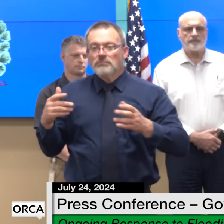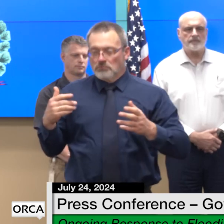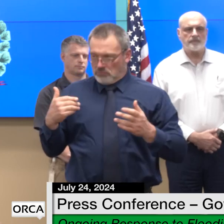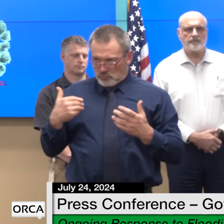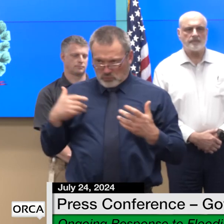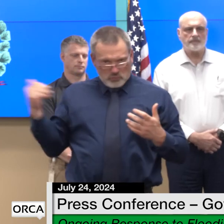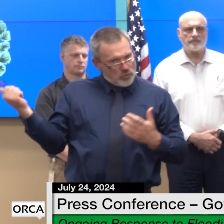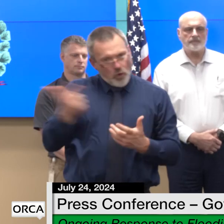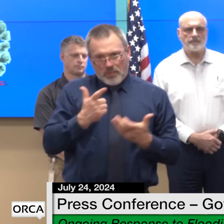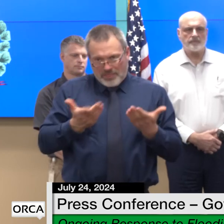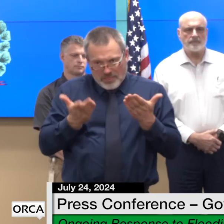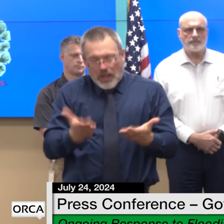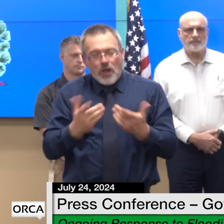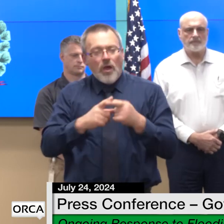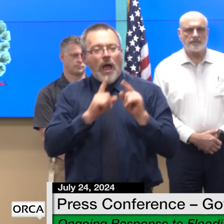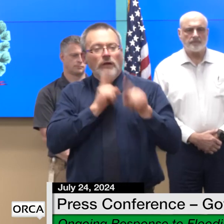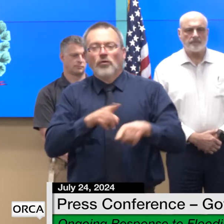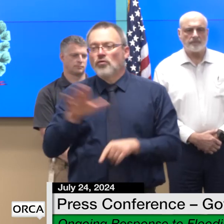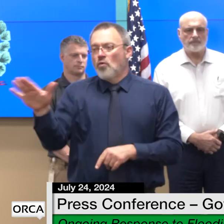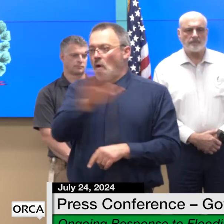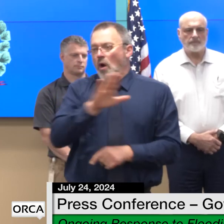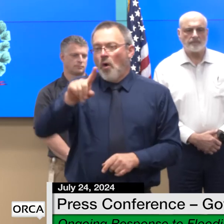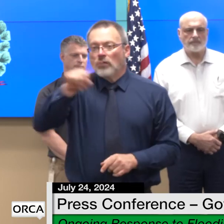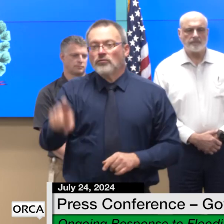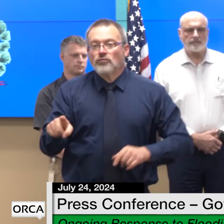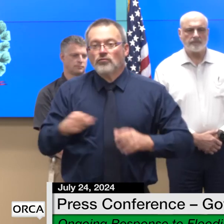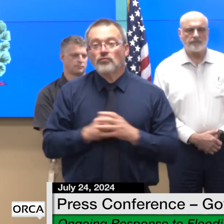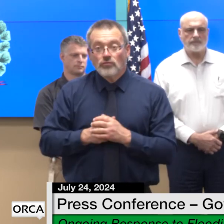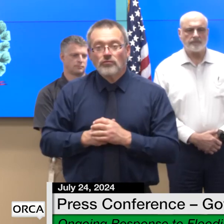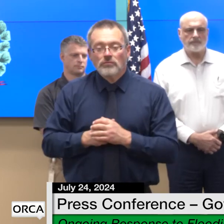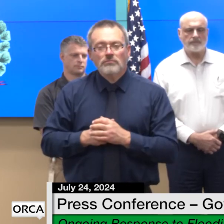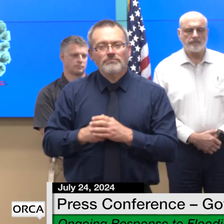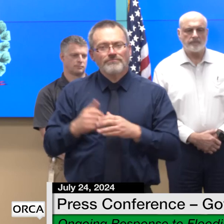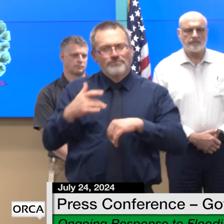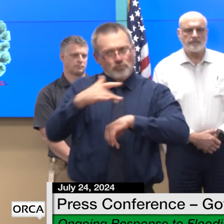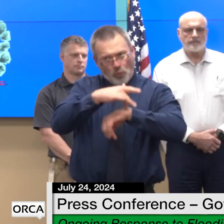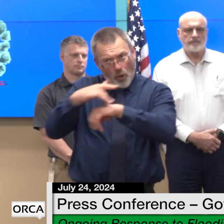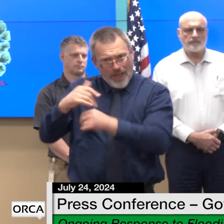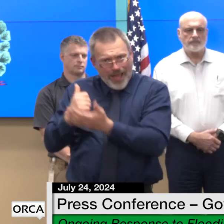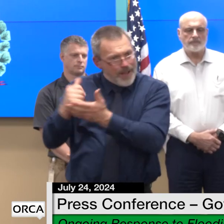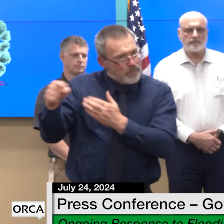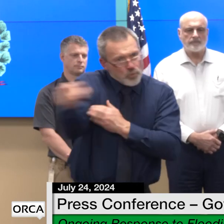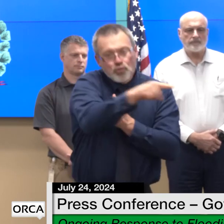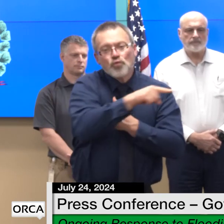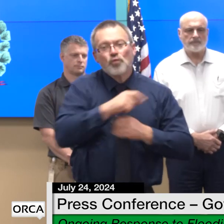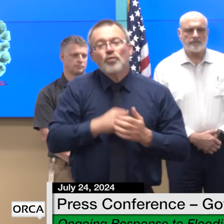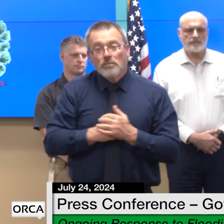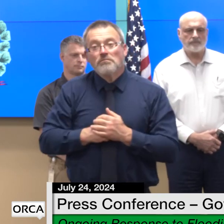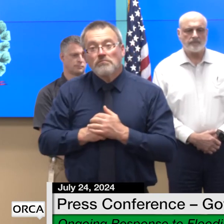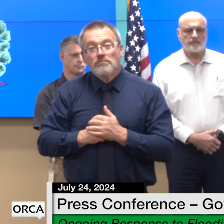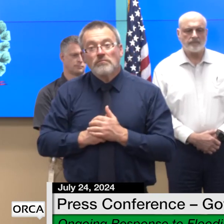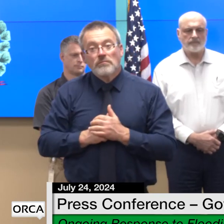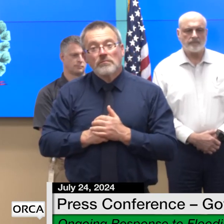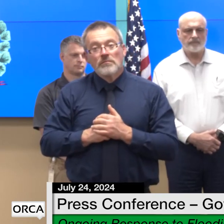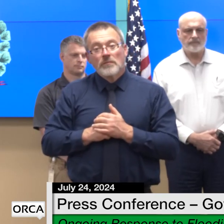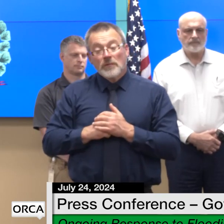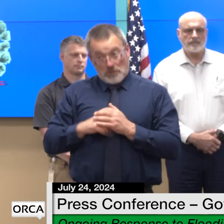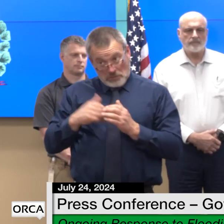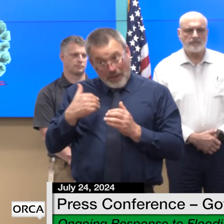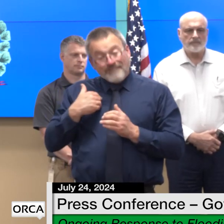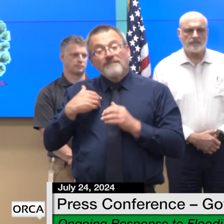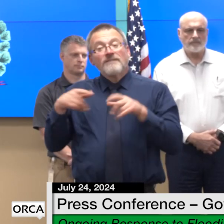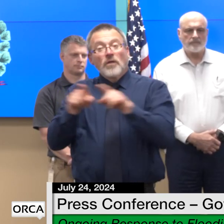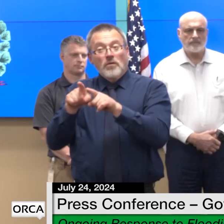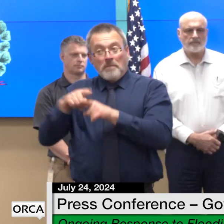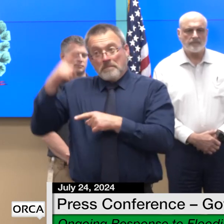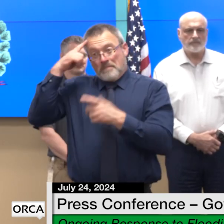and guide visitors to appropriate services. I want to highlight that there will be mental health services